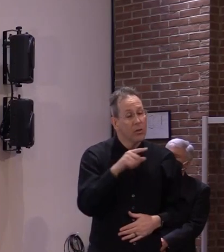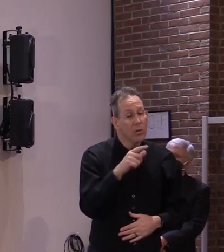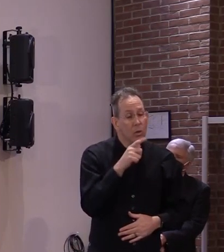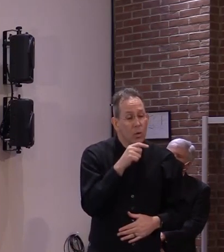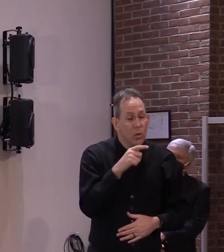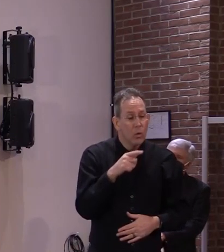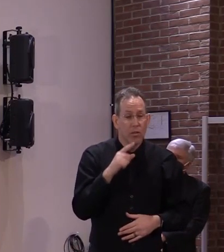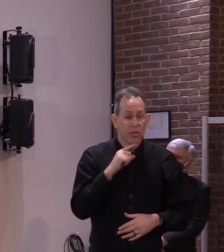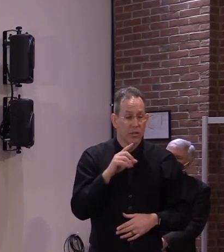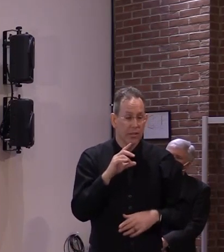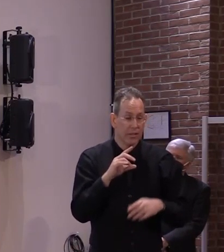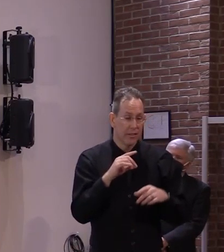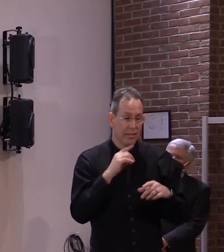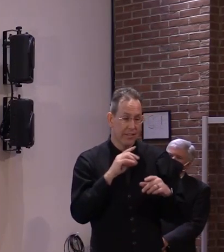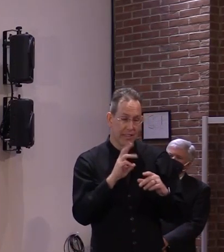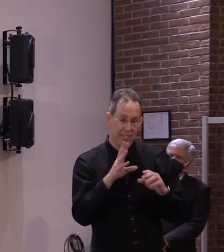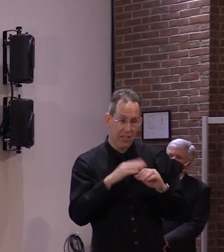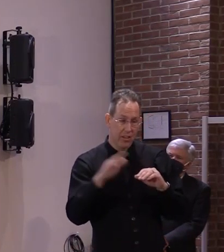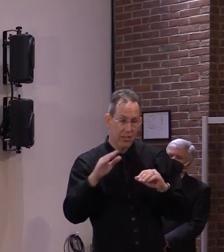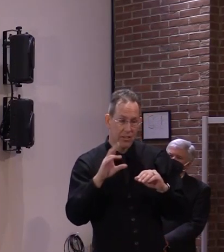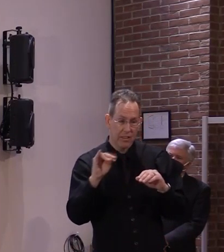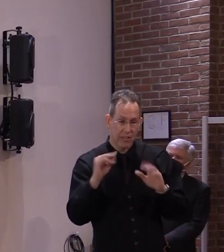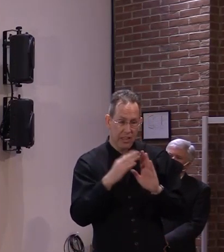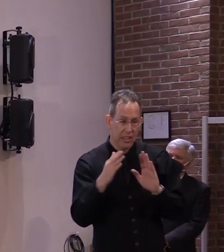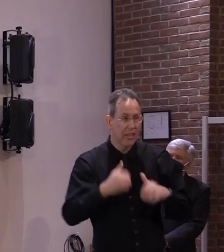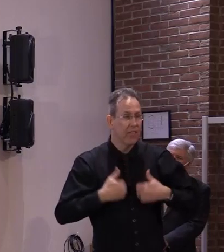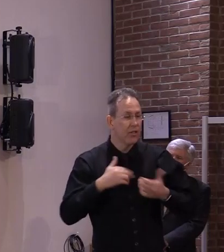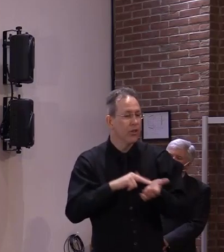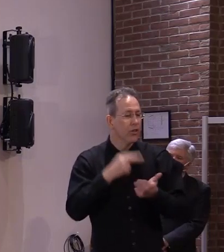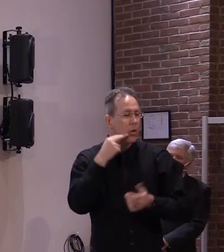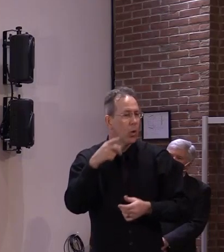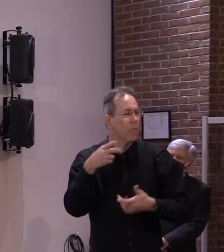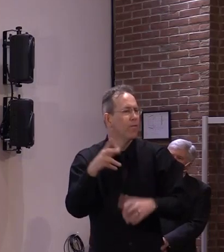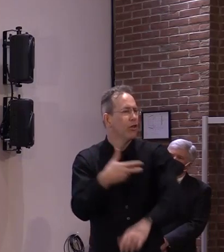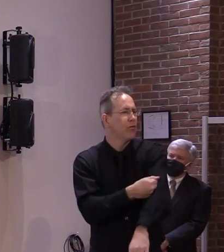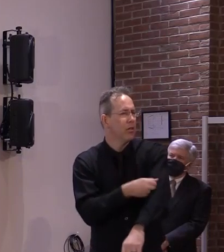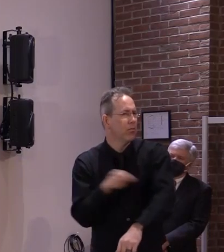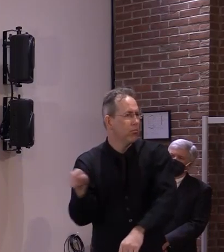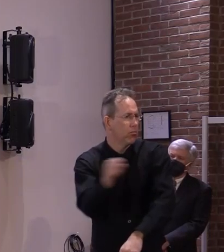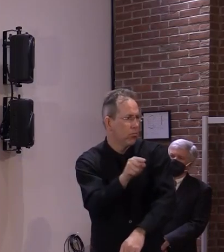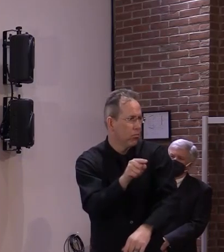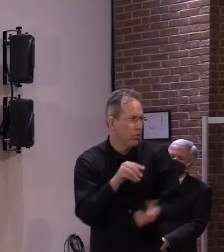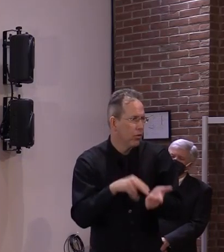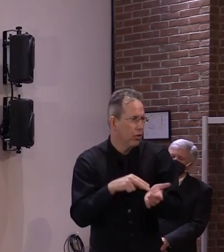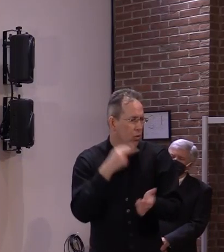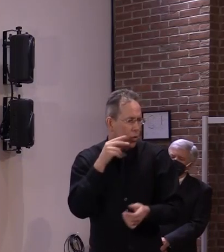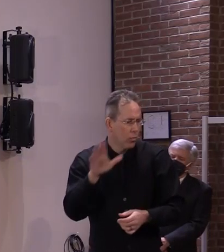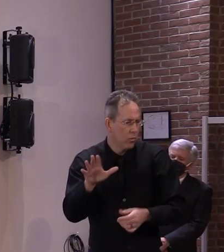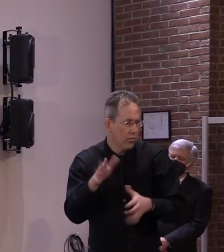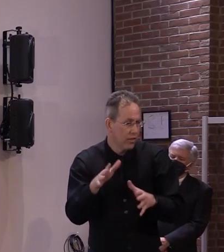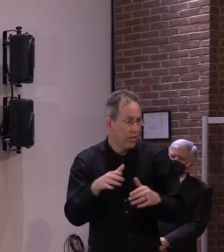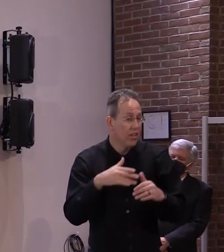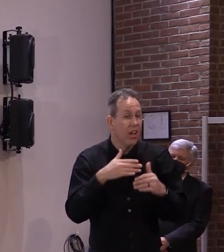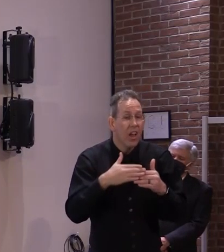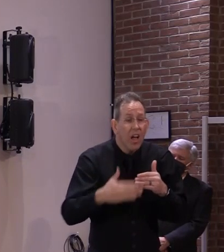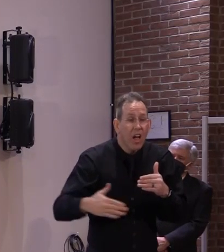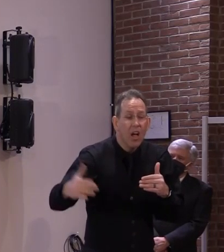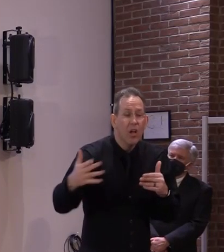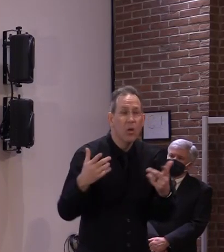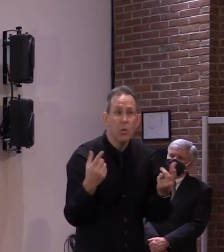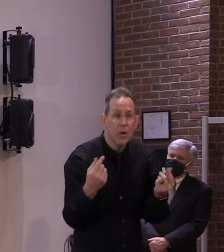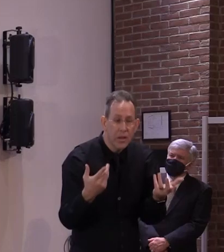they're living in. Anyone from today onward could have been vaccinated as part of the 70 to 74 age